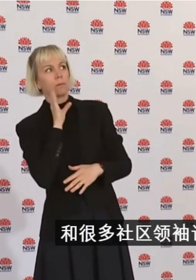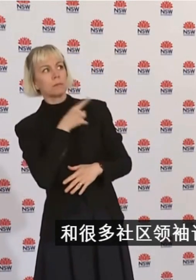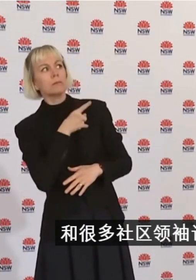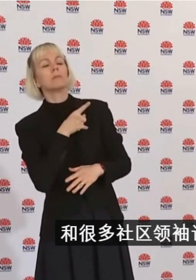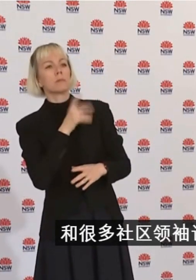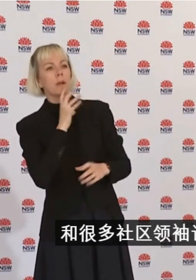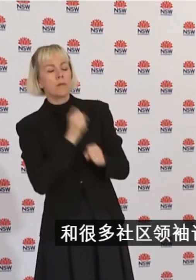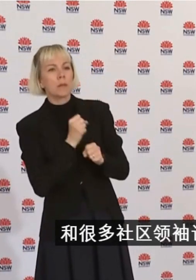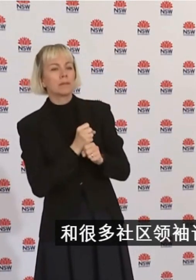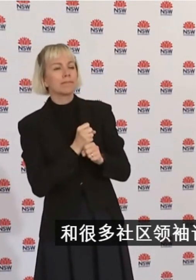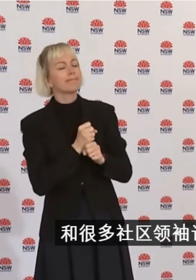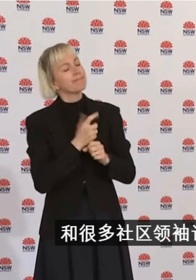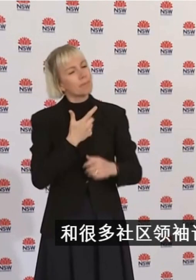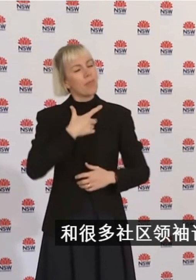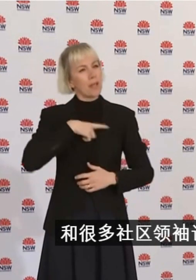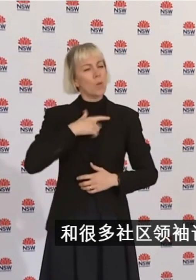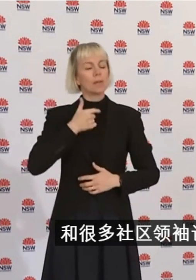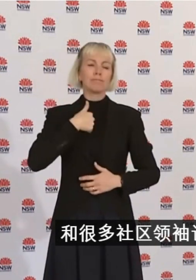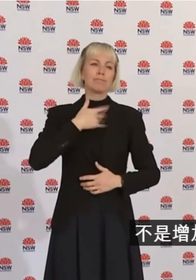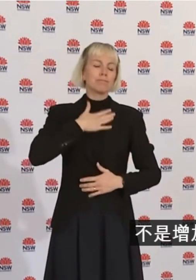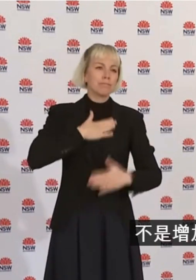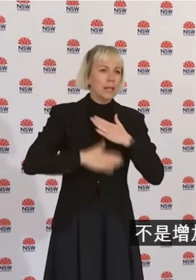community leaders about. So my focus is